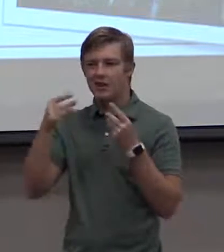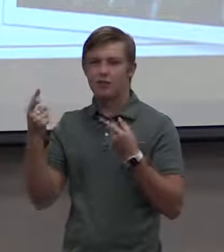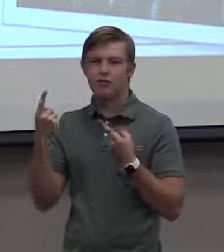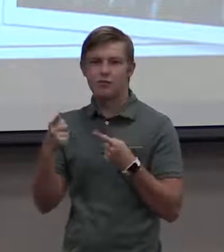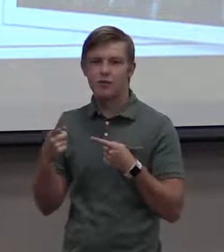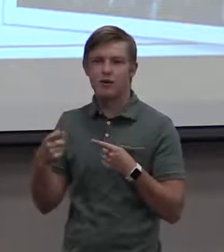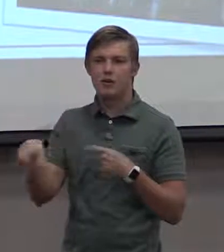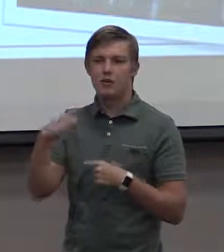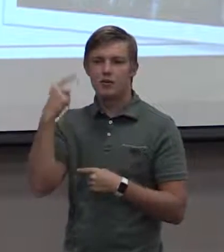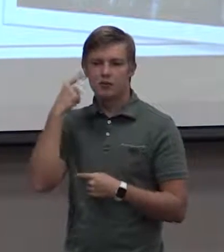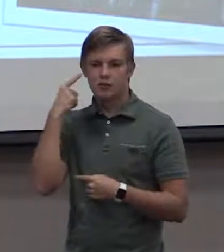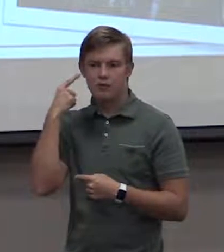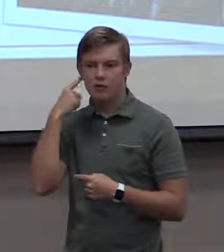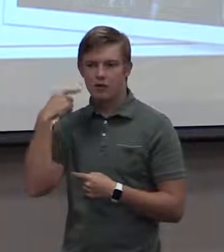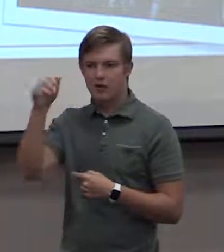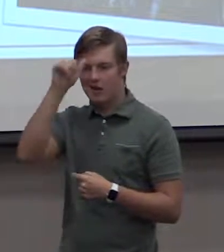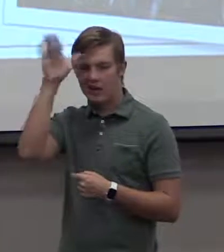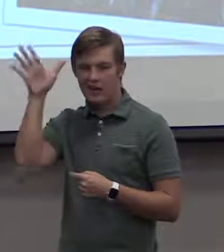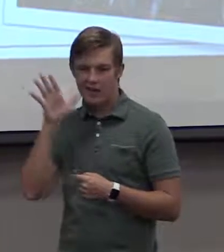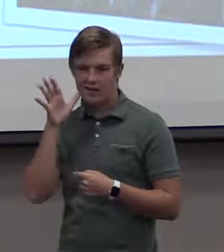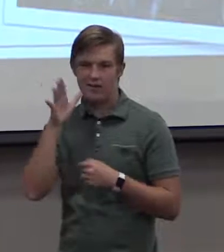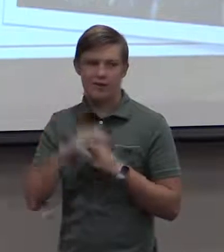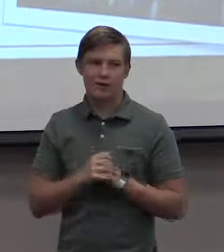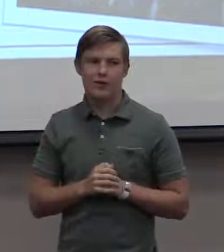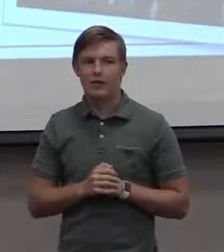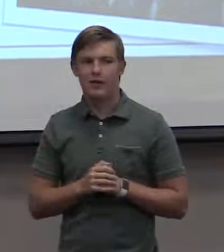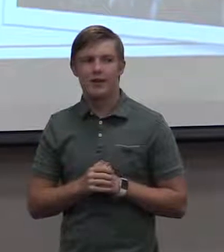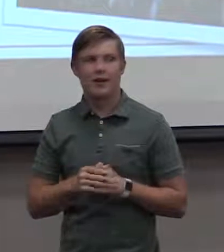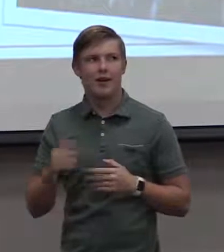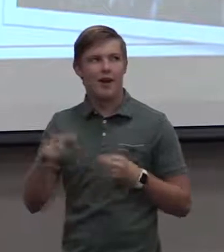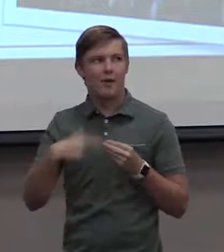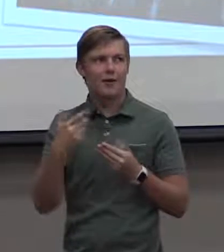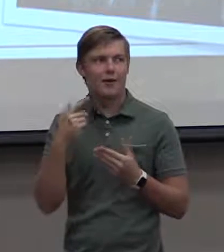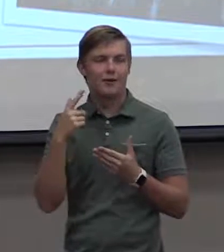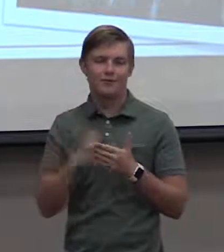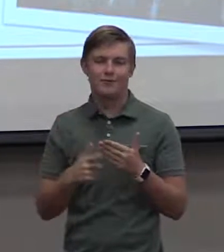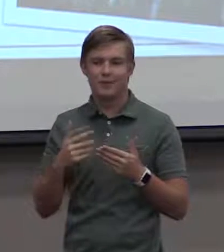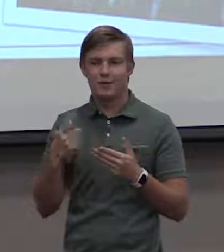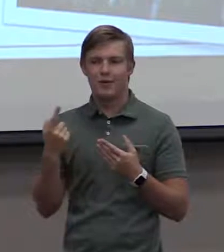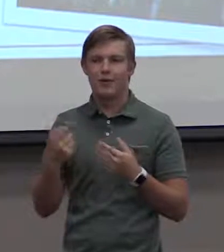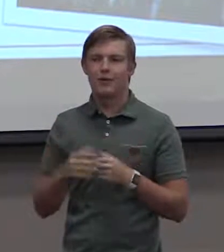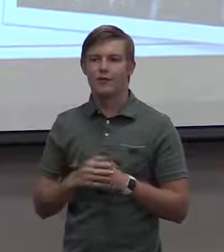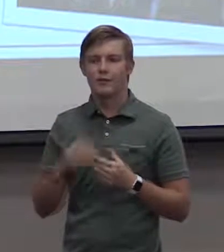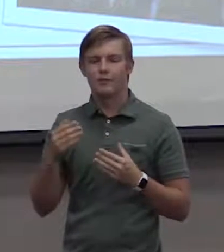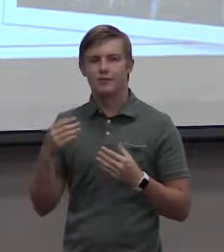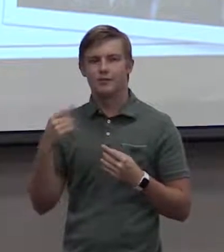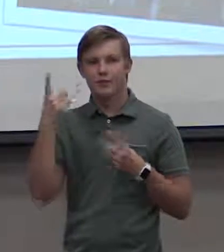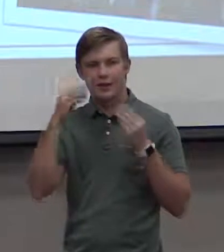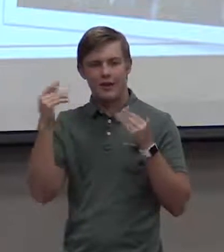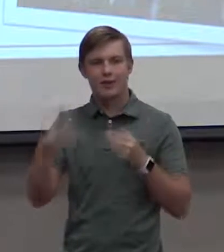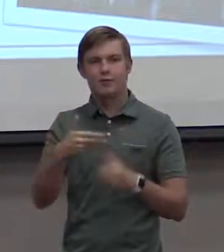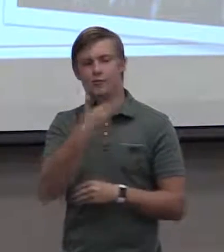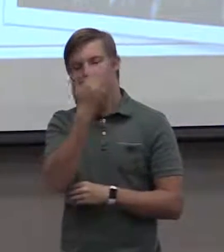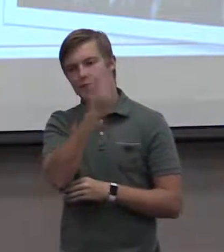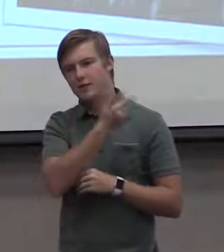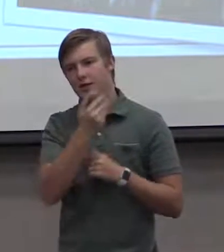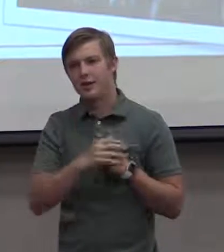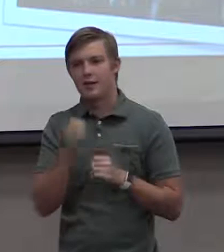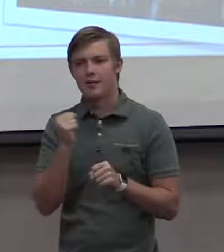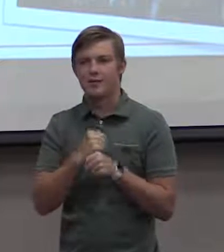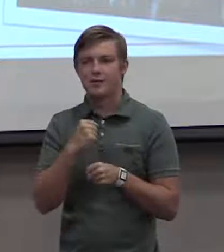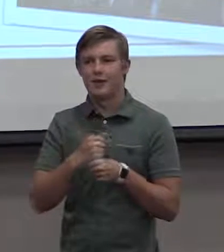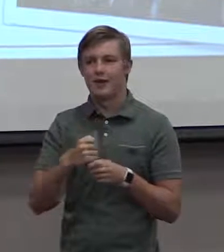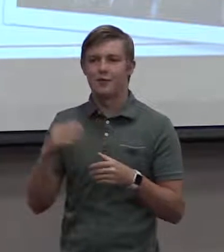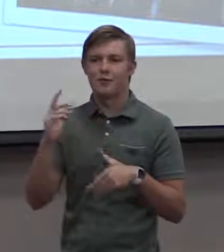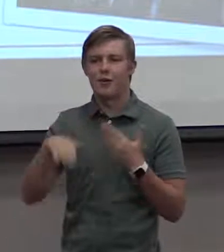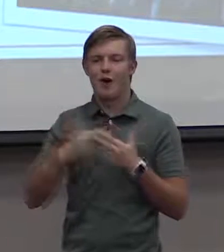stereotypical ideas you might have in your mind about things up there, whether we all live in igloos, maybe different shows you've seen about